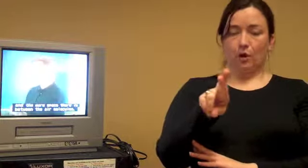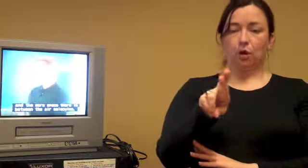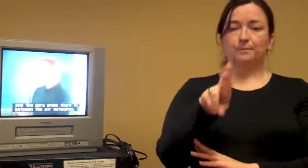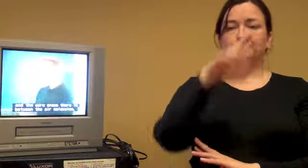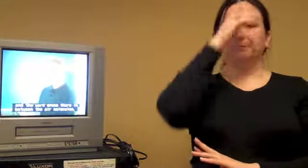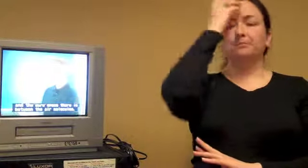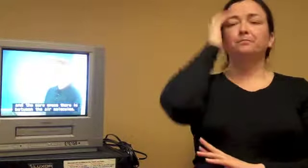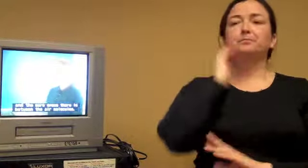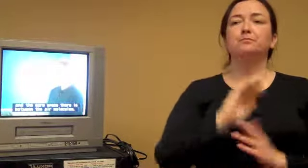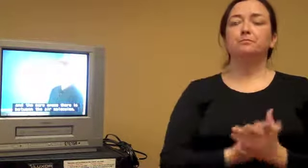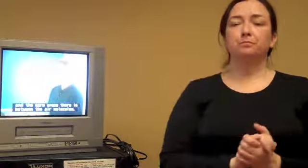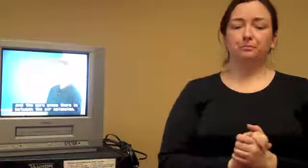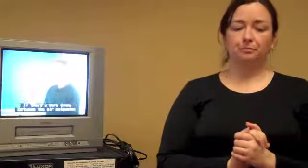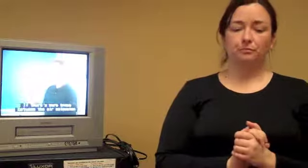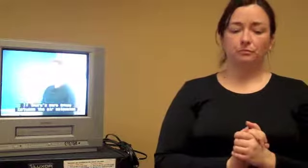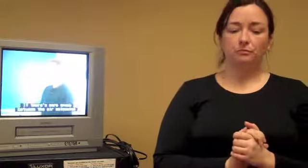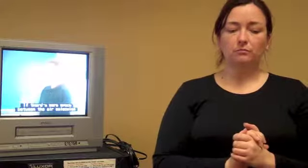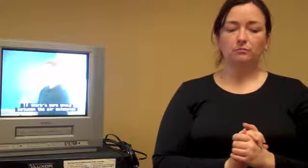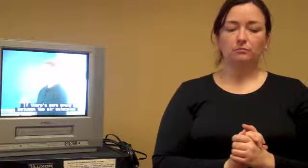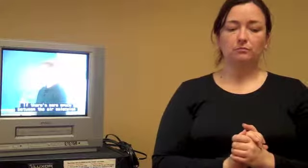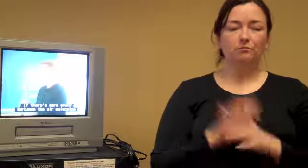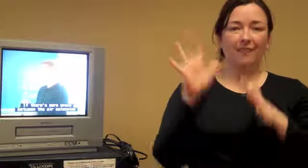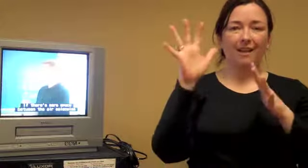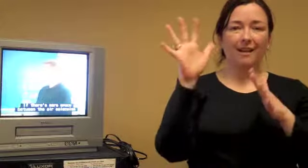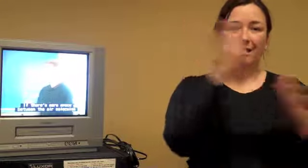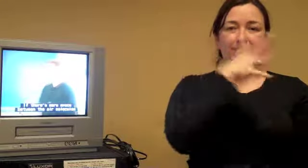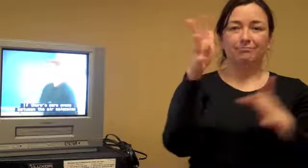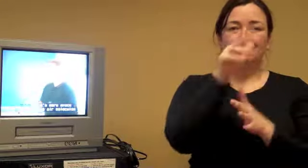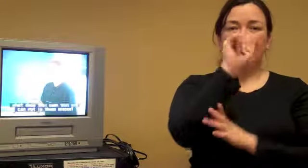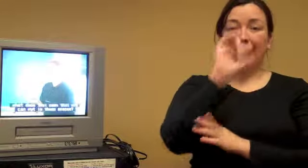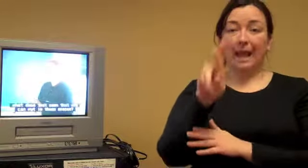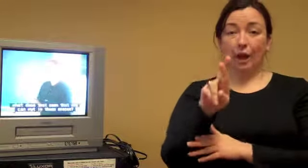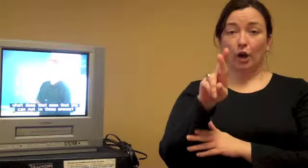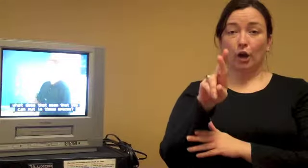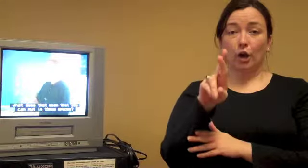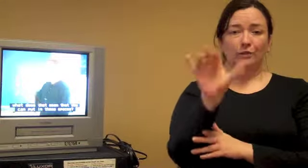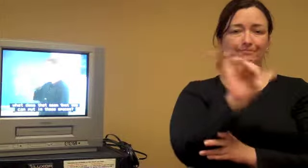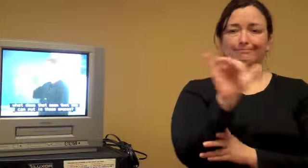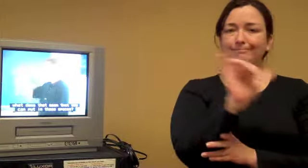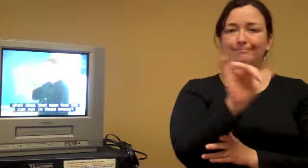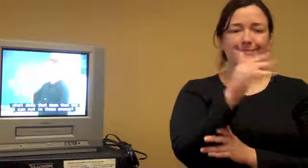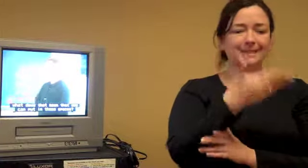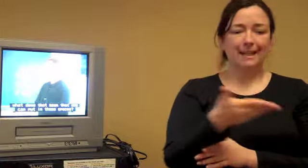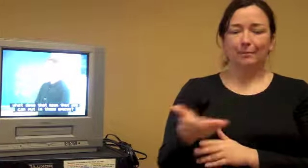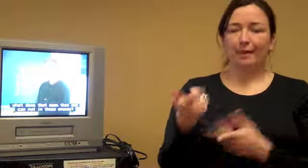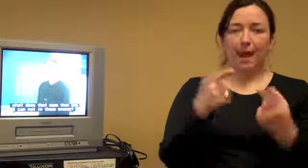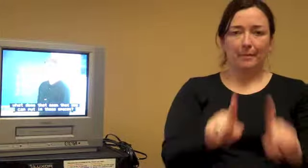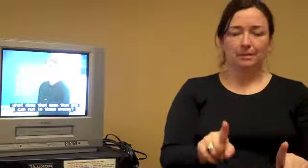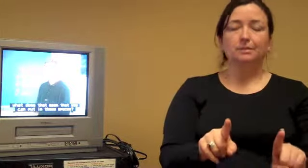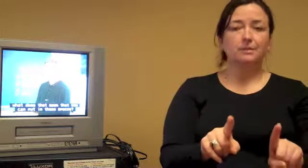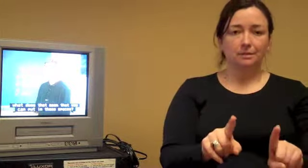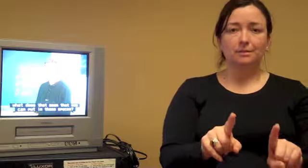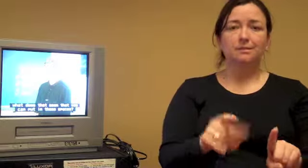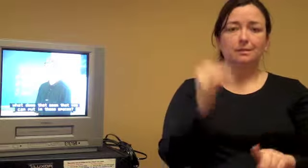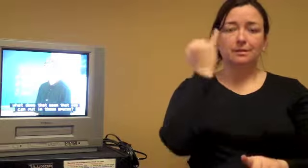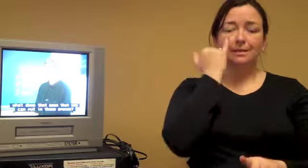molecules. If there's more space between the air molecules, what does that mean that you can put in those spaces?